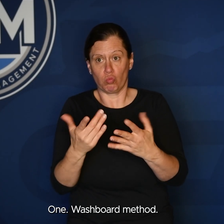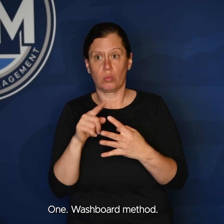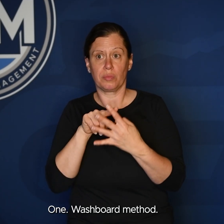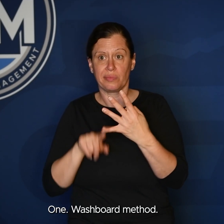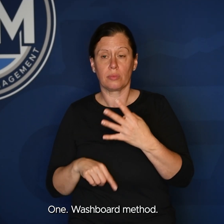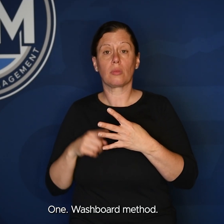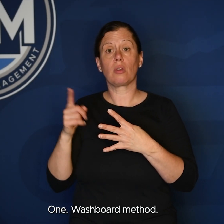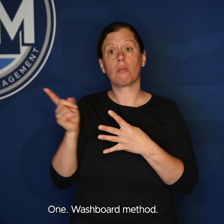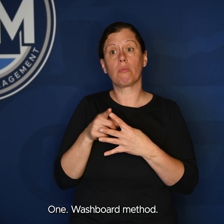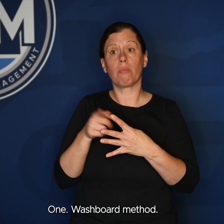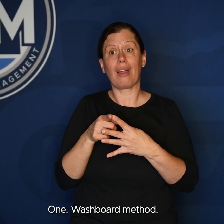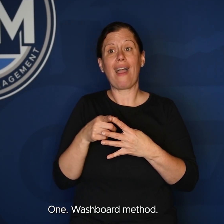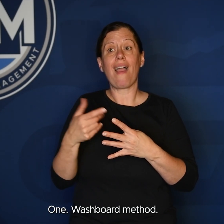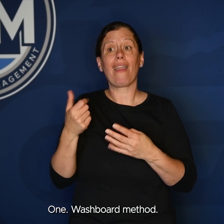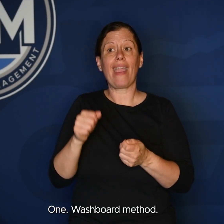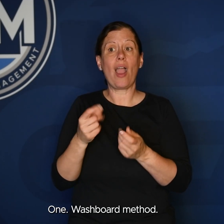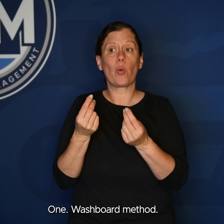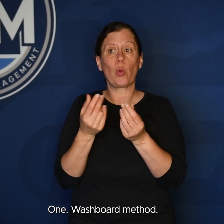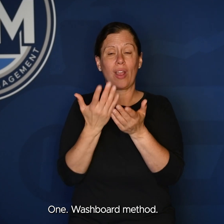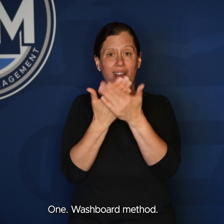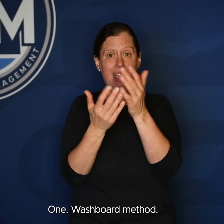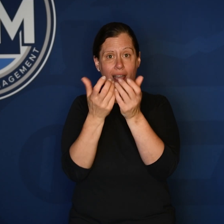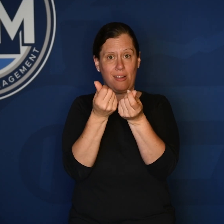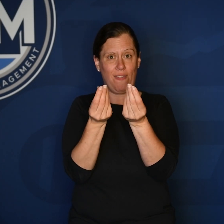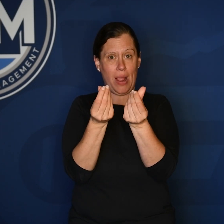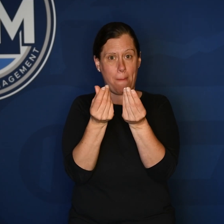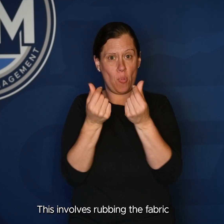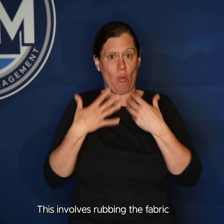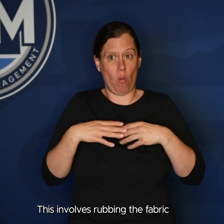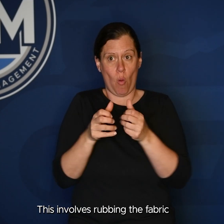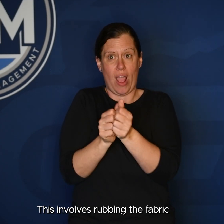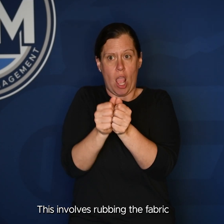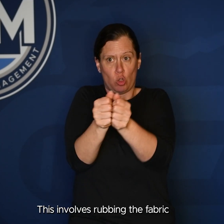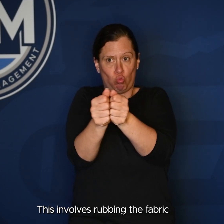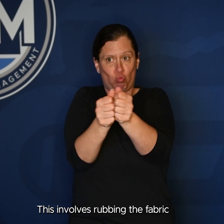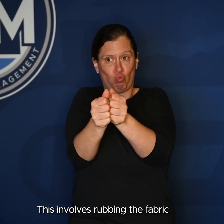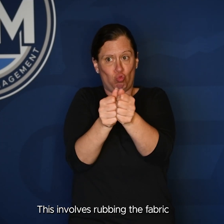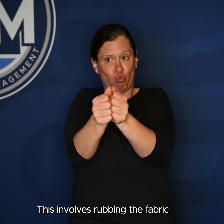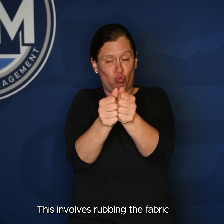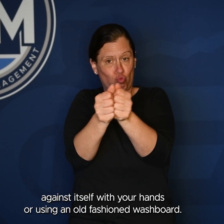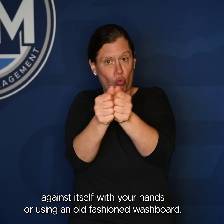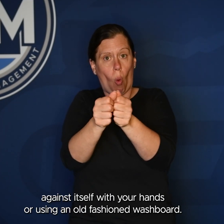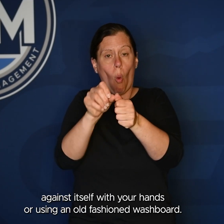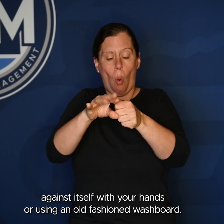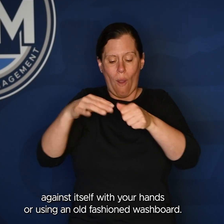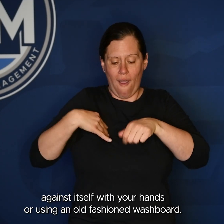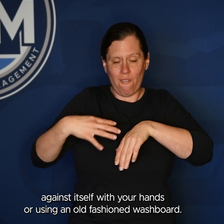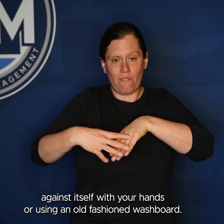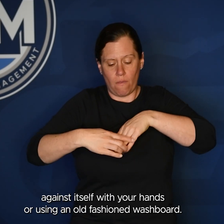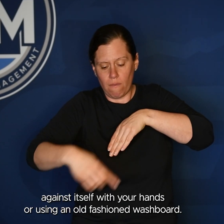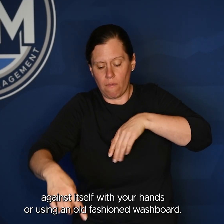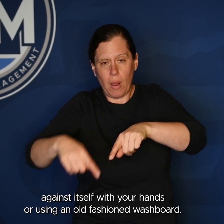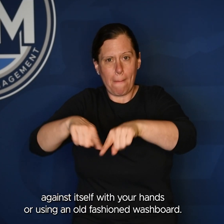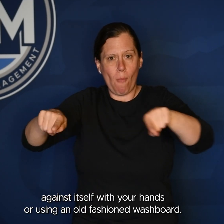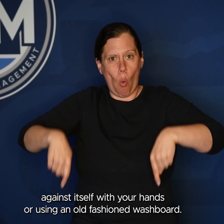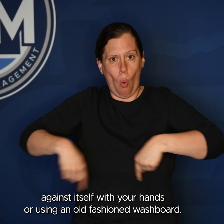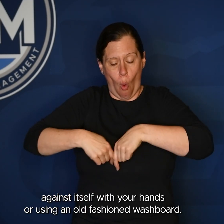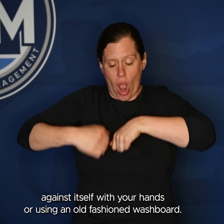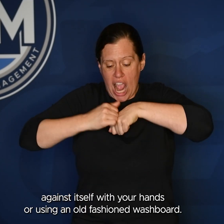1. Washboard method. This involves rubbing the fabric against itself with your hands or using an